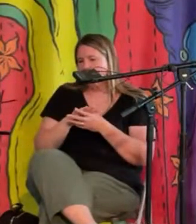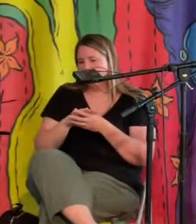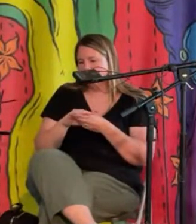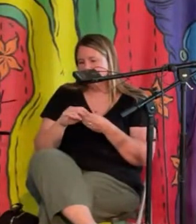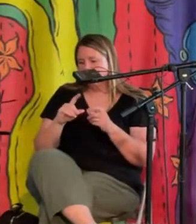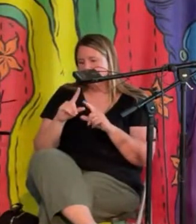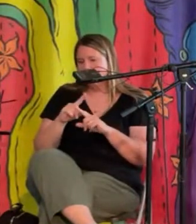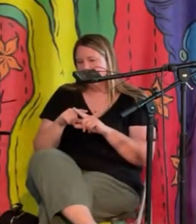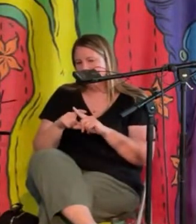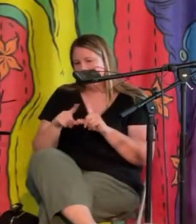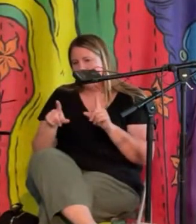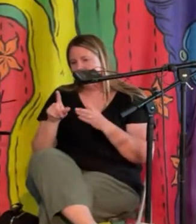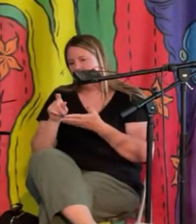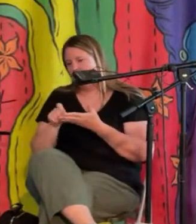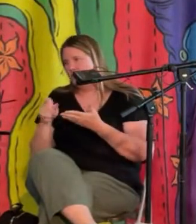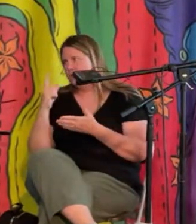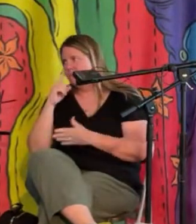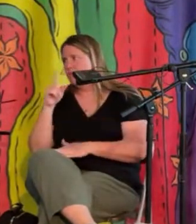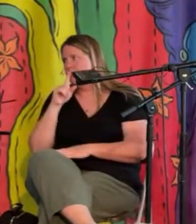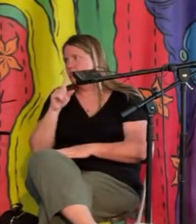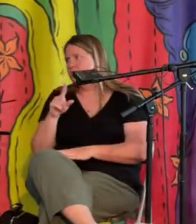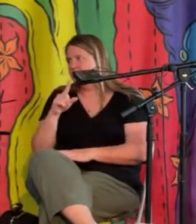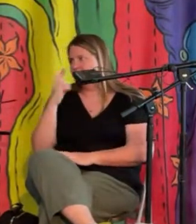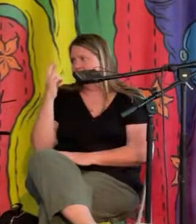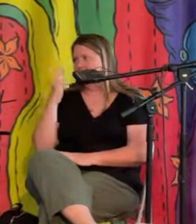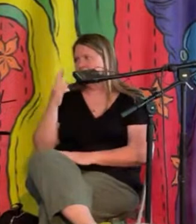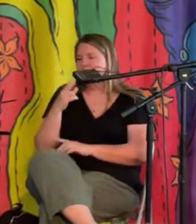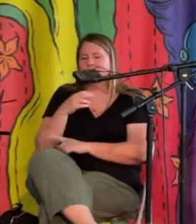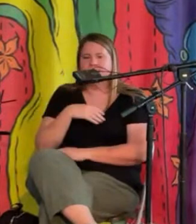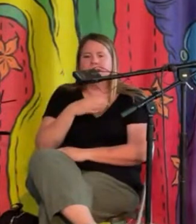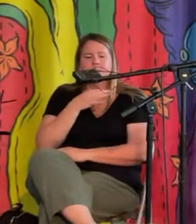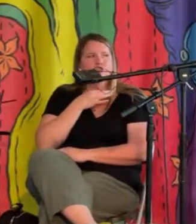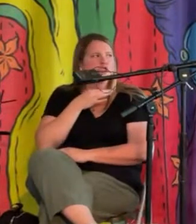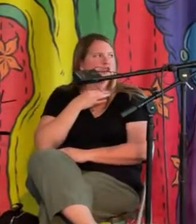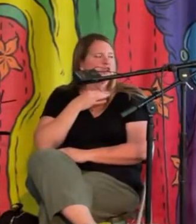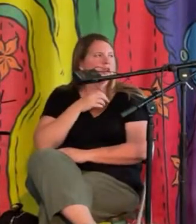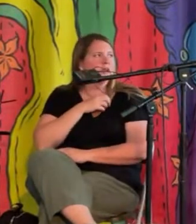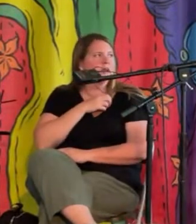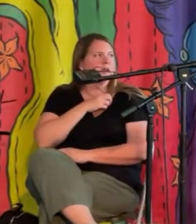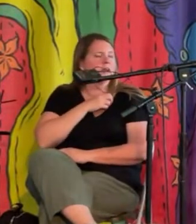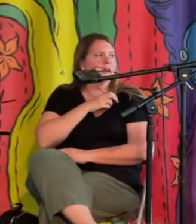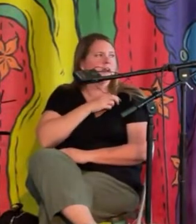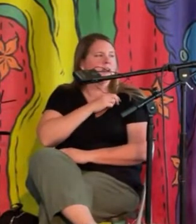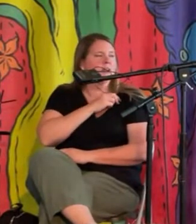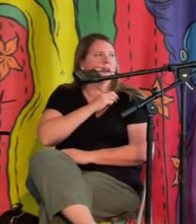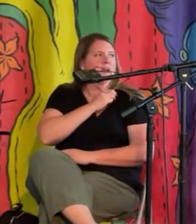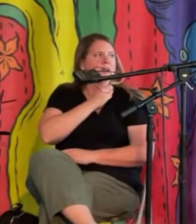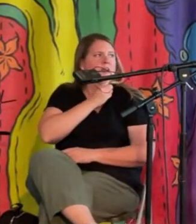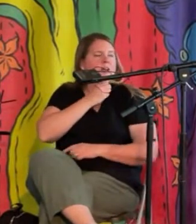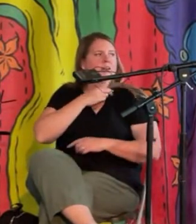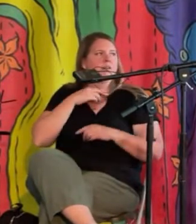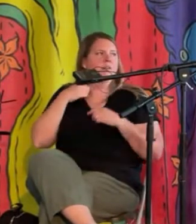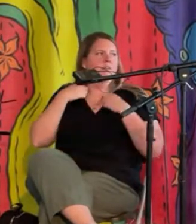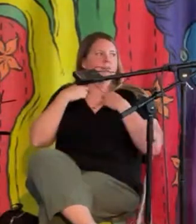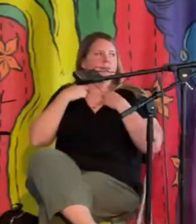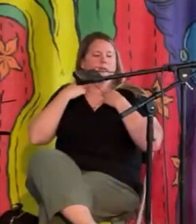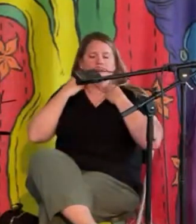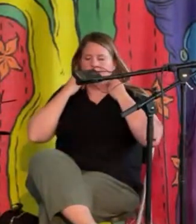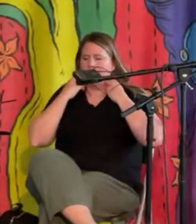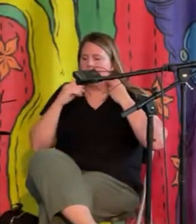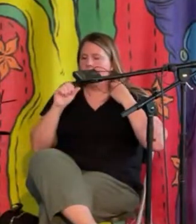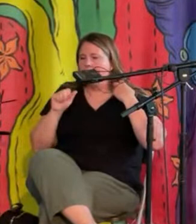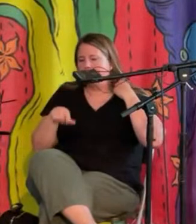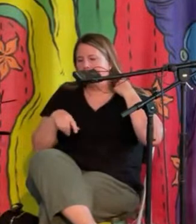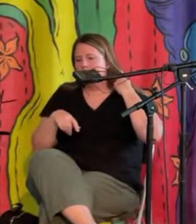for real reasons. Absolutely. I was just curious. I can elaborate, and I can say